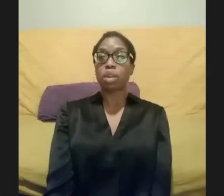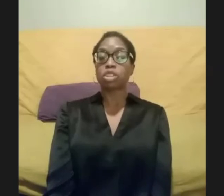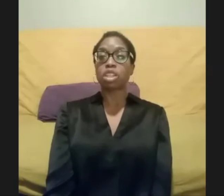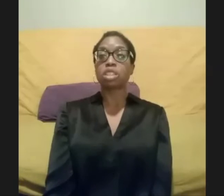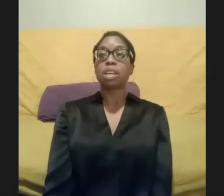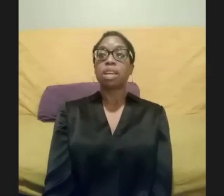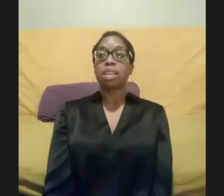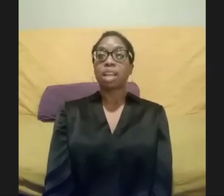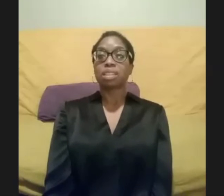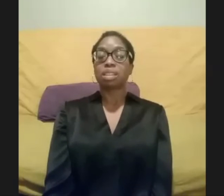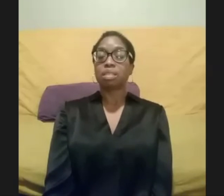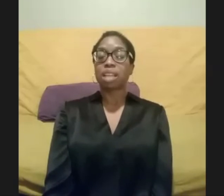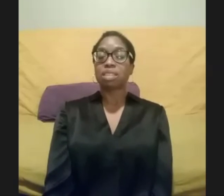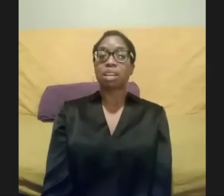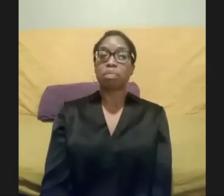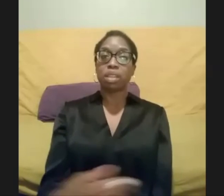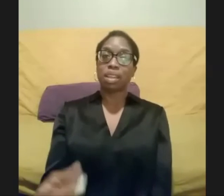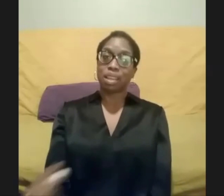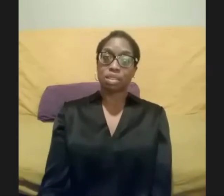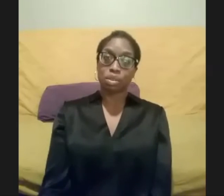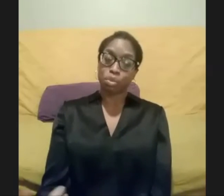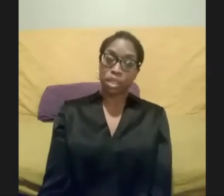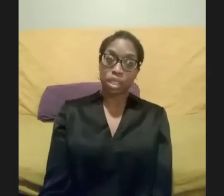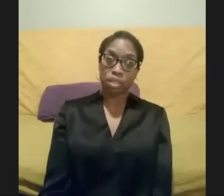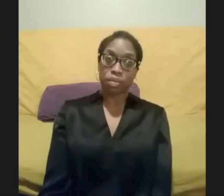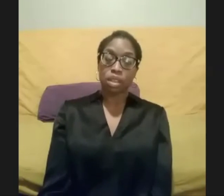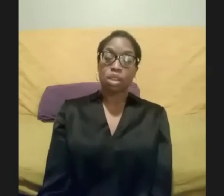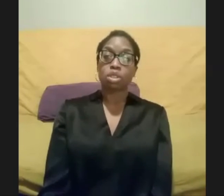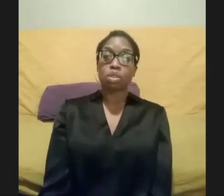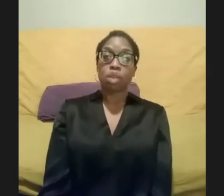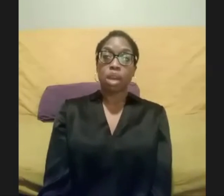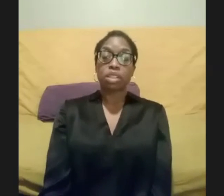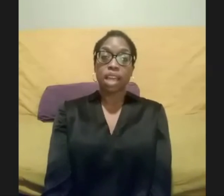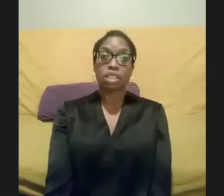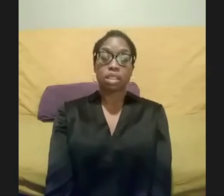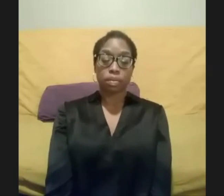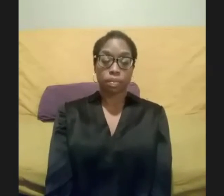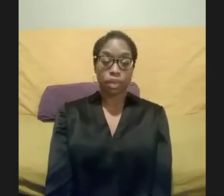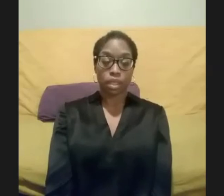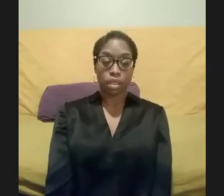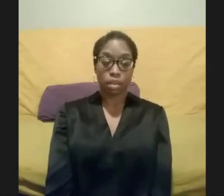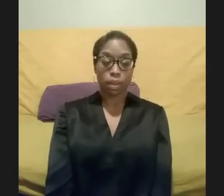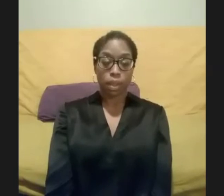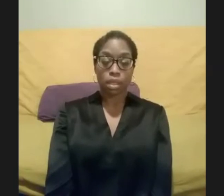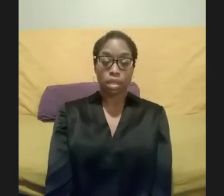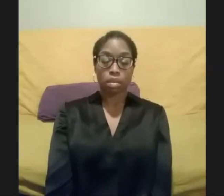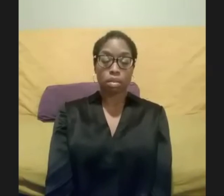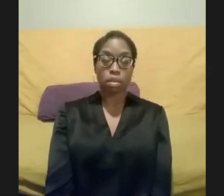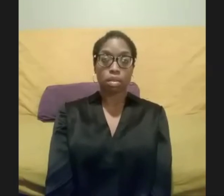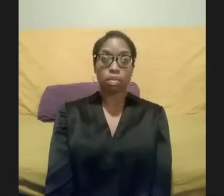is, that's not a complete answer, really. So I Well, would that's just, how that's how I felt. I felt like some